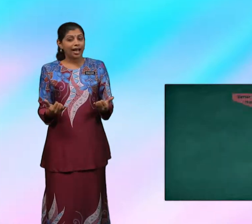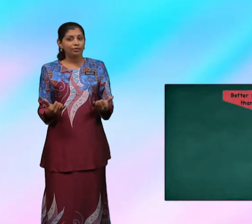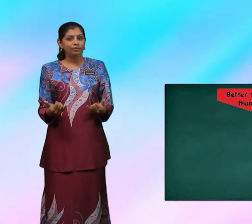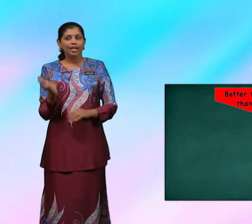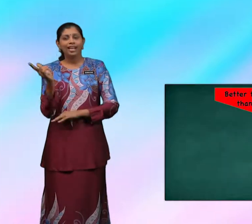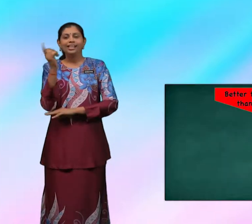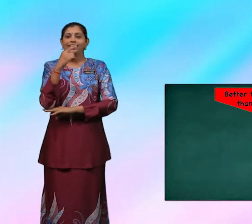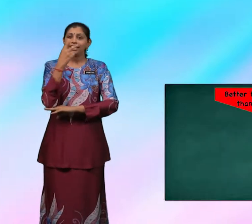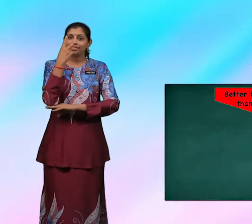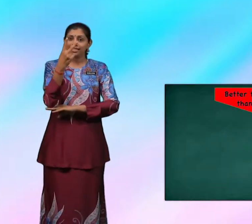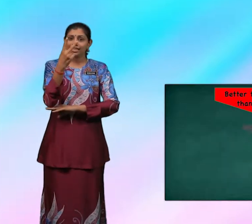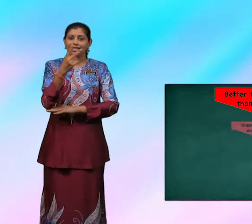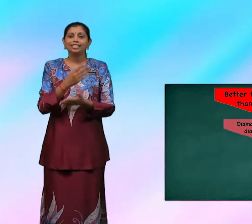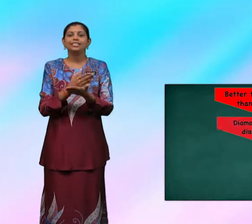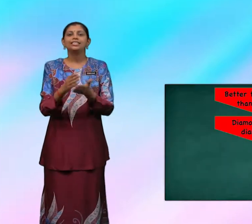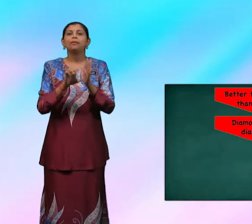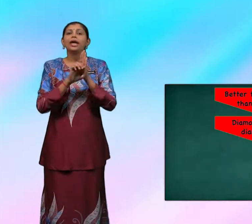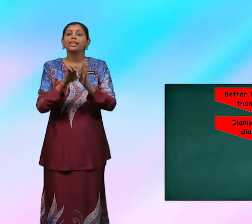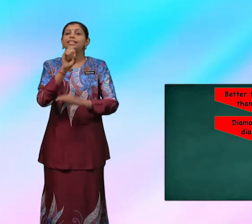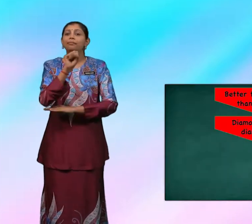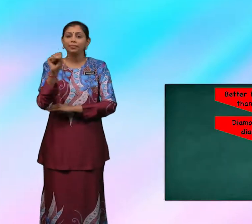Now, let's see some examples.